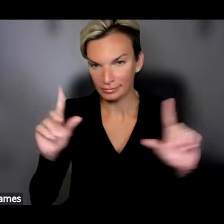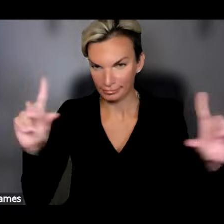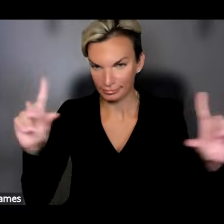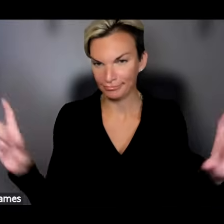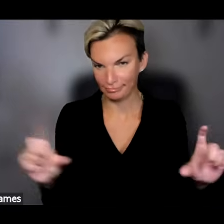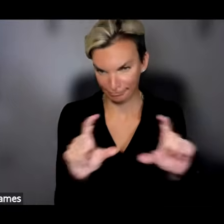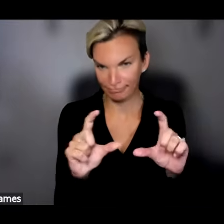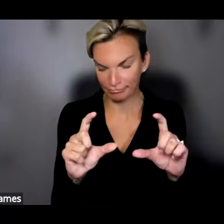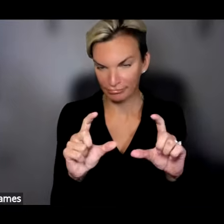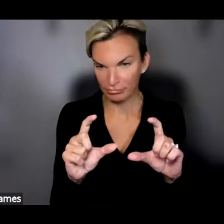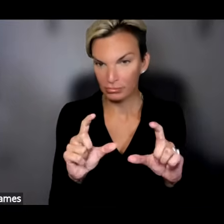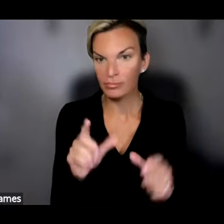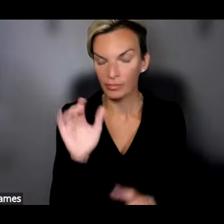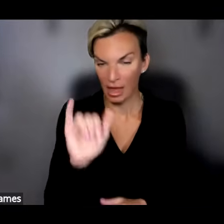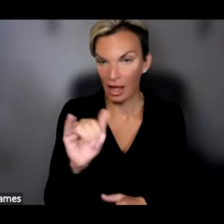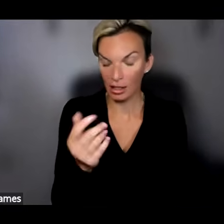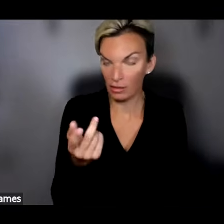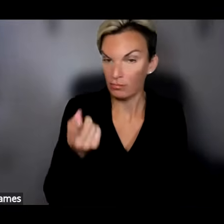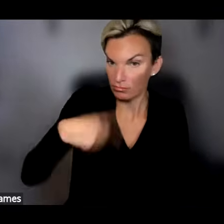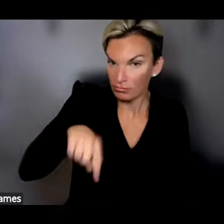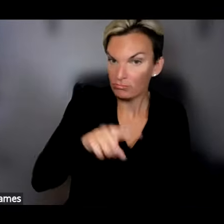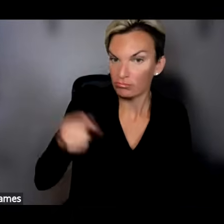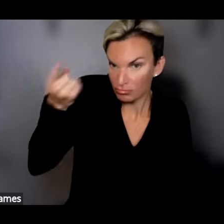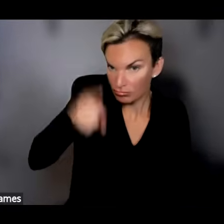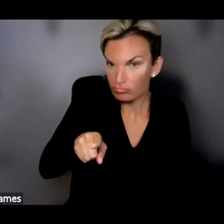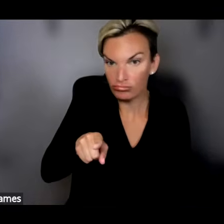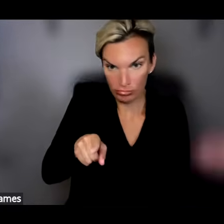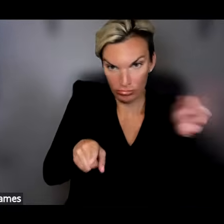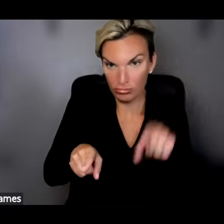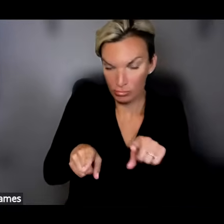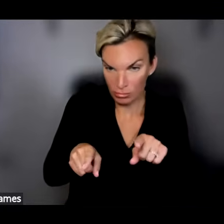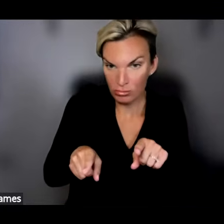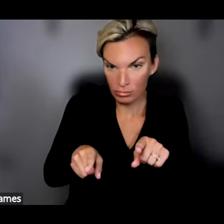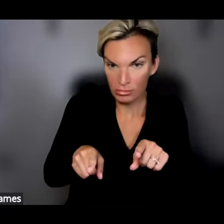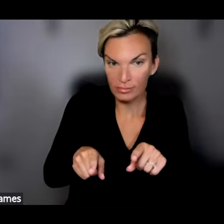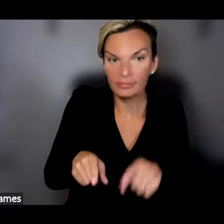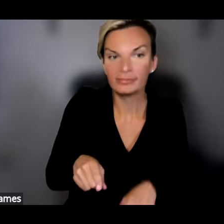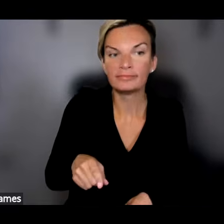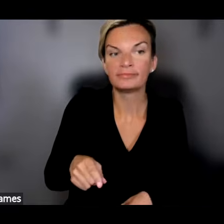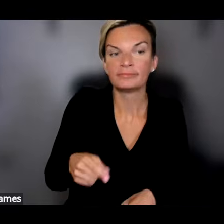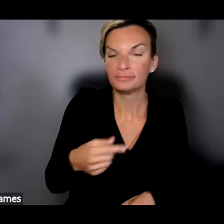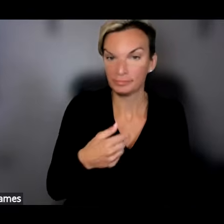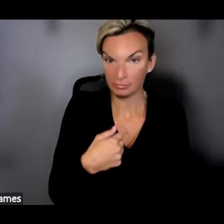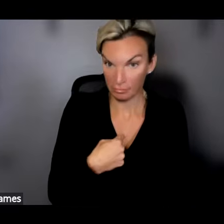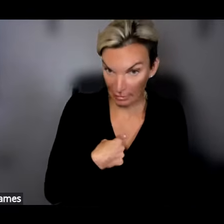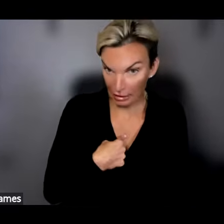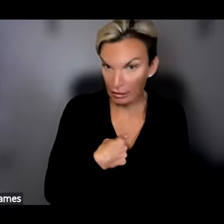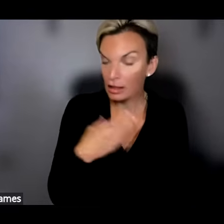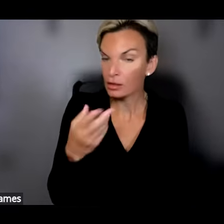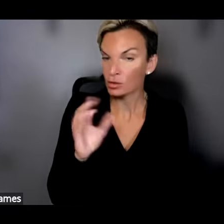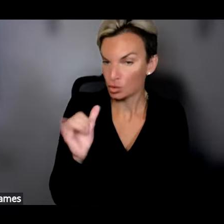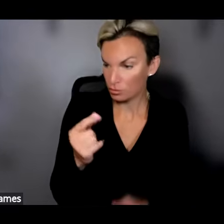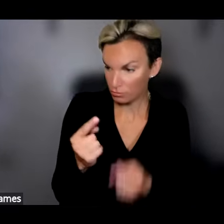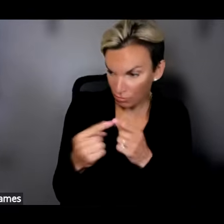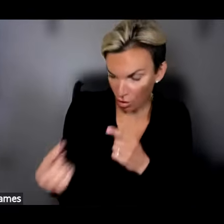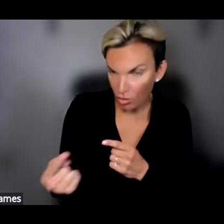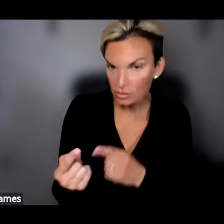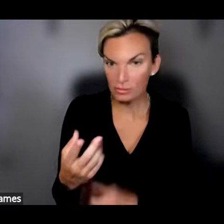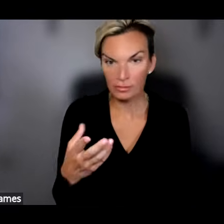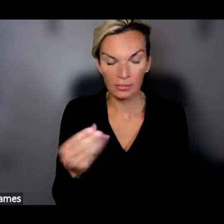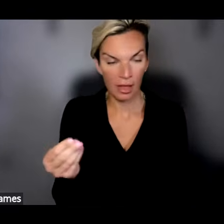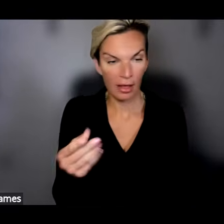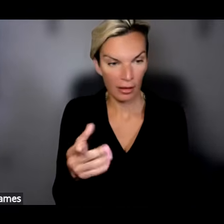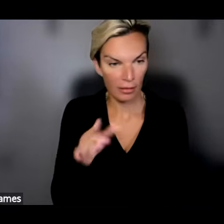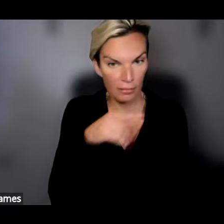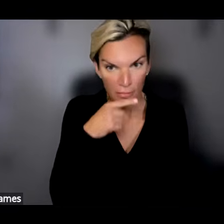a compromise effort. It was something that involved input from me, from opposing counsel, from the public,